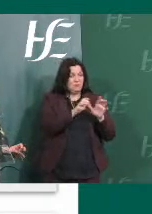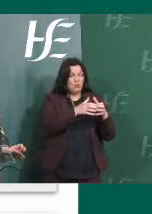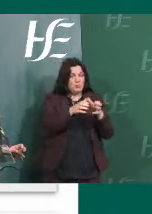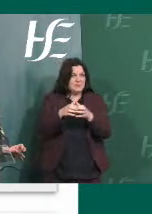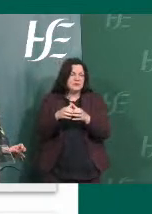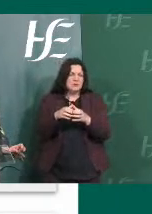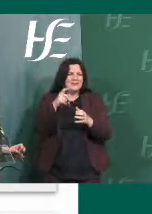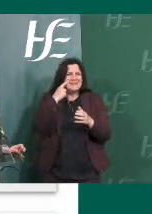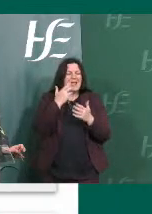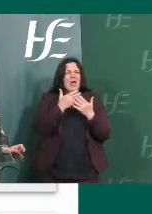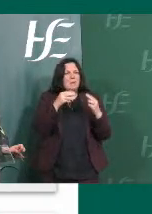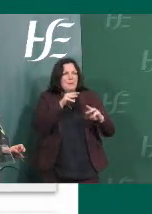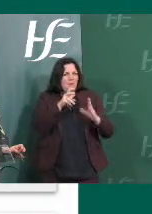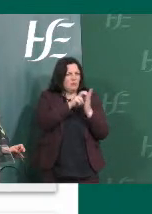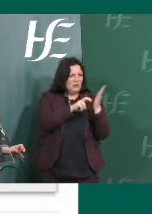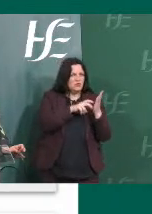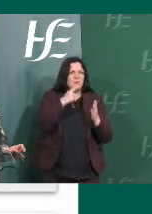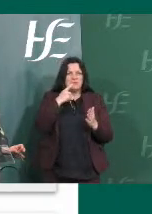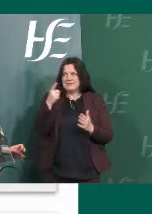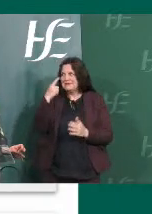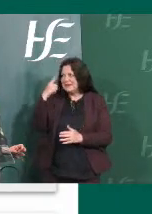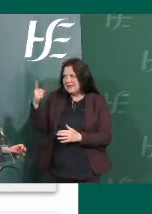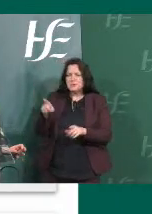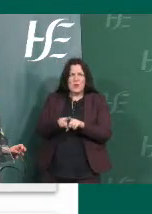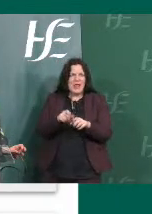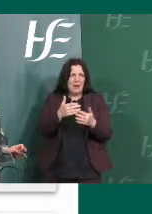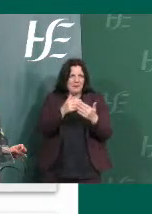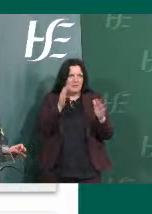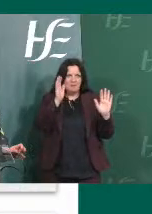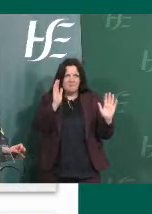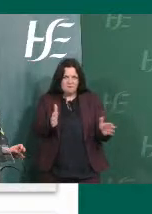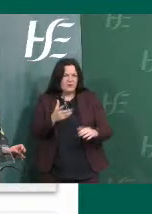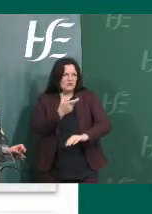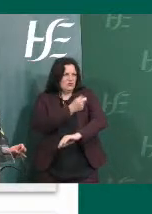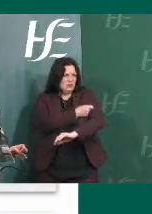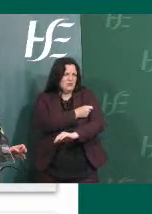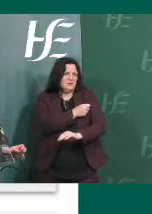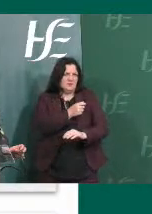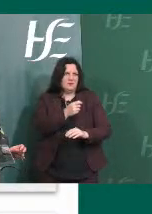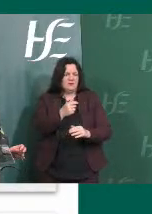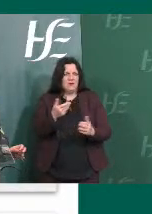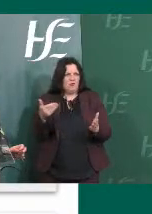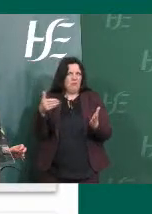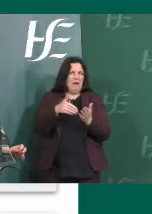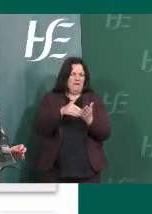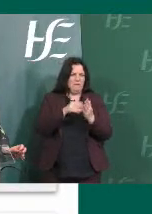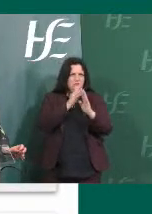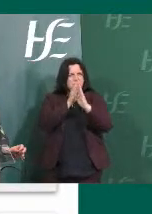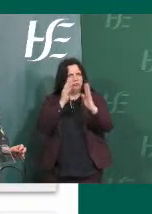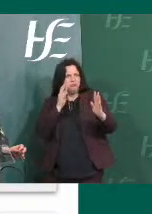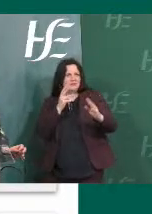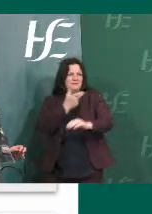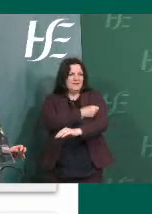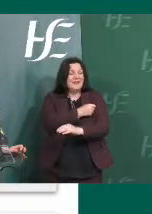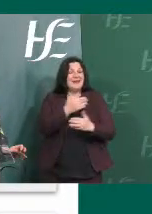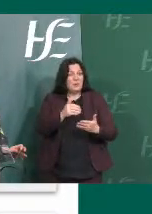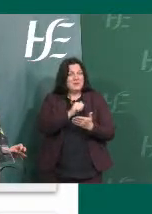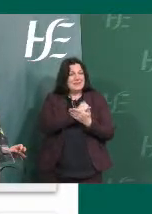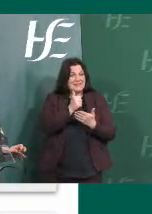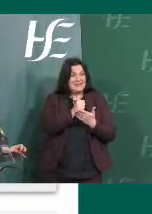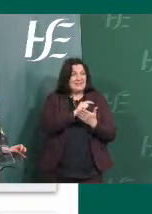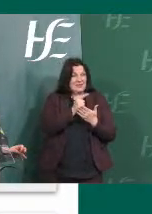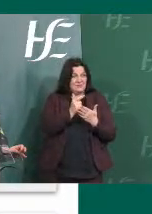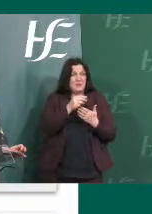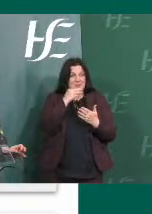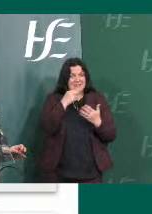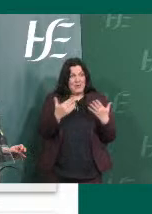has really mirrored in terms of those people who have registered, have come forward to be vaccinated, and even down to the 16 to 17s, we've now vaccinated with first